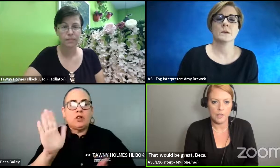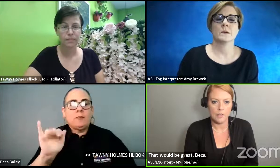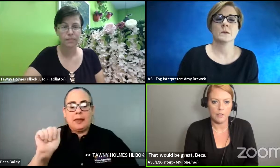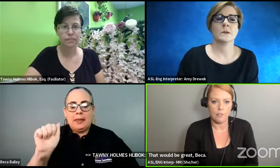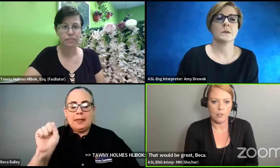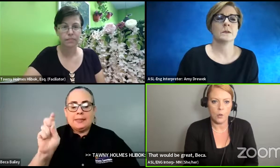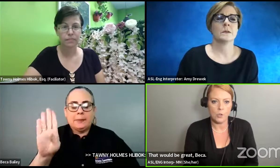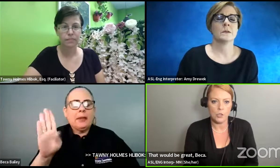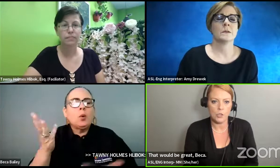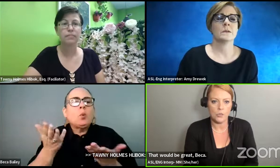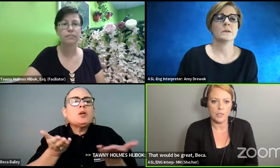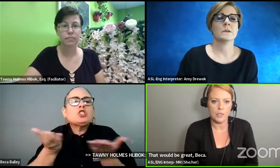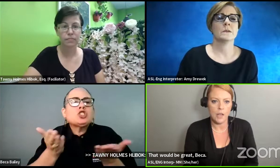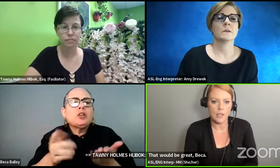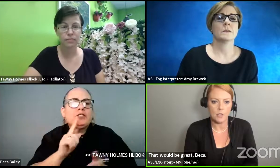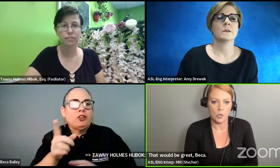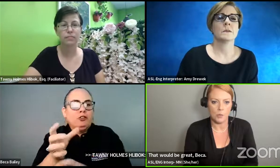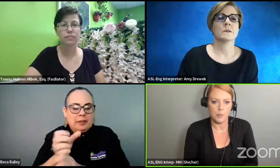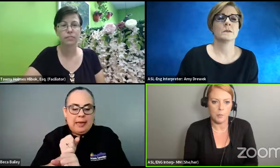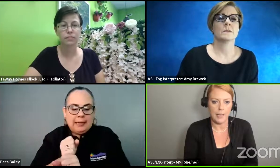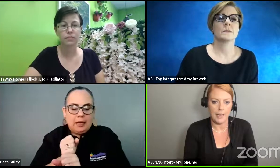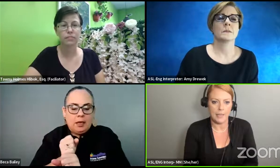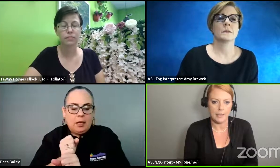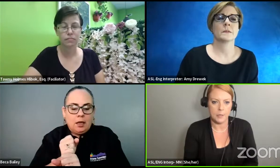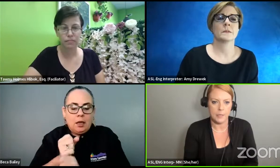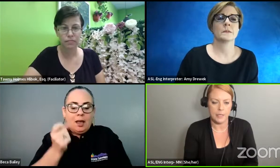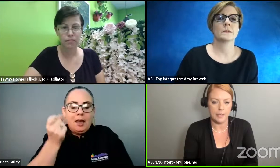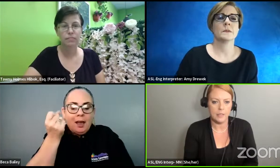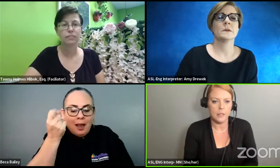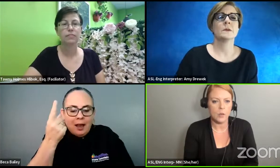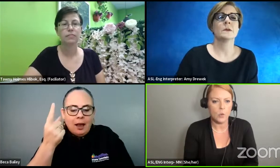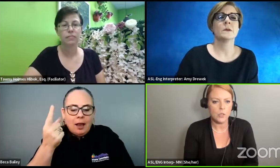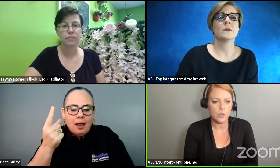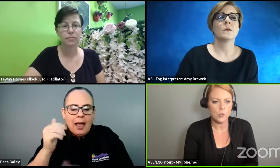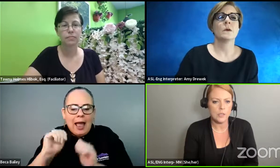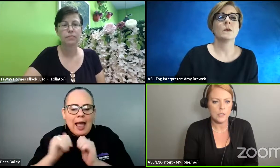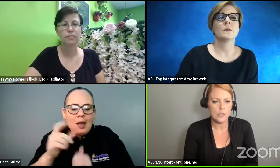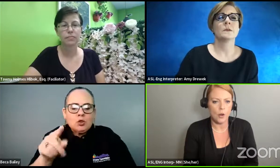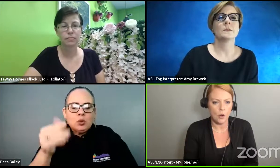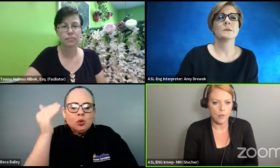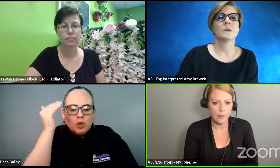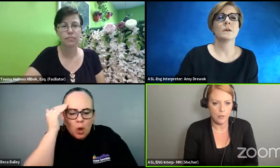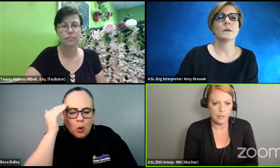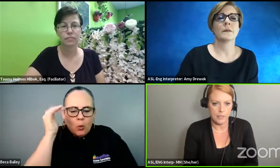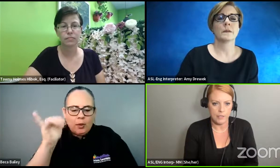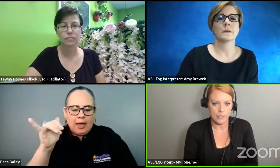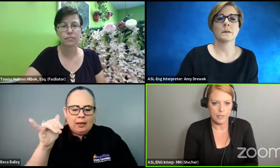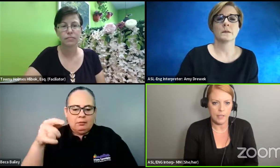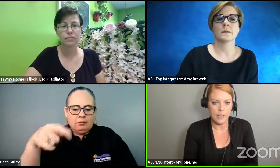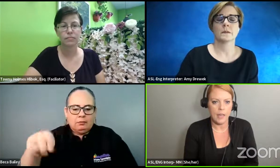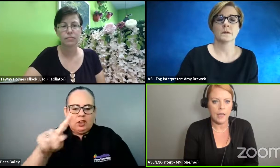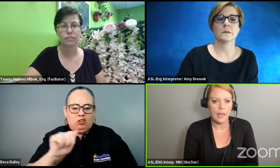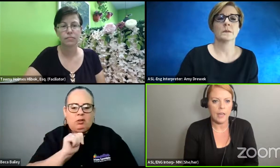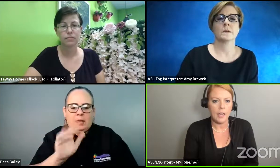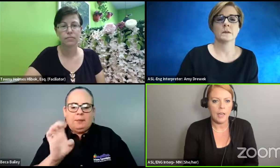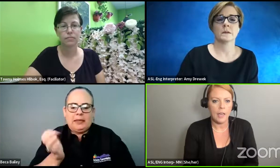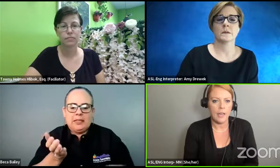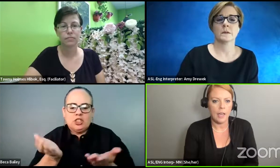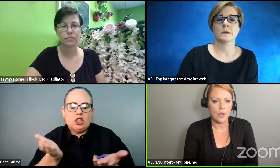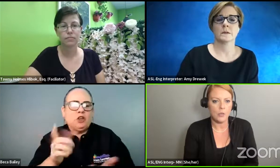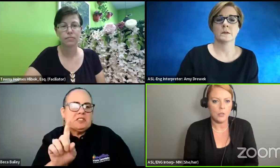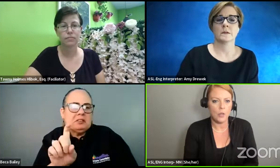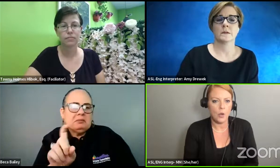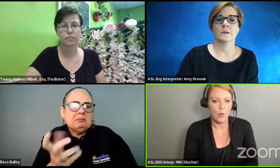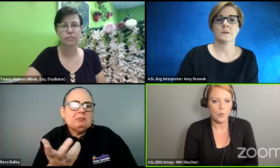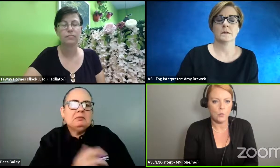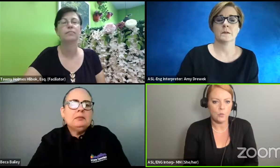She said that for those children not served by ASDB, what services are they receiving? And